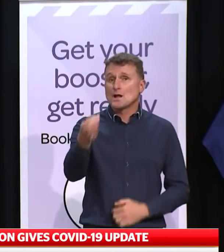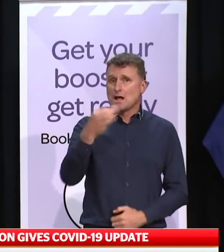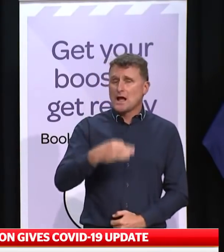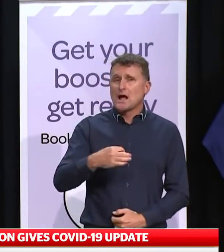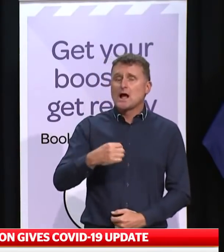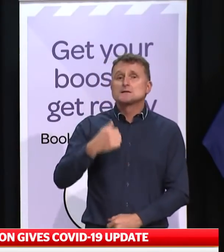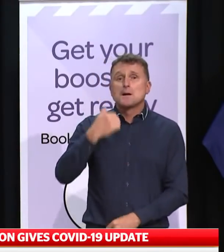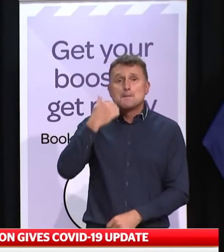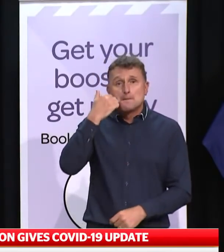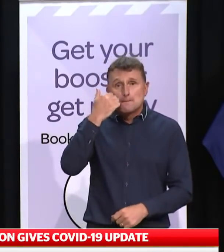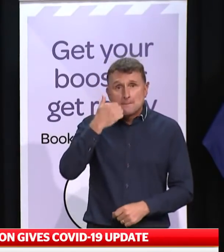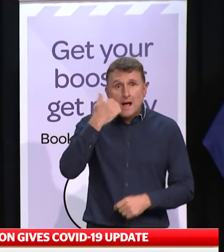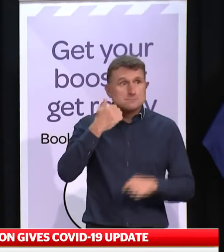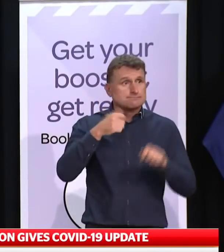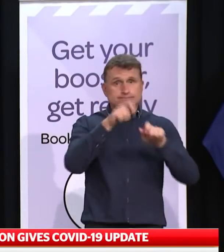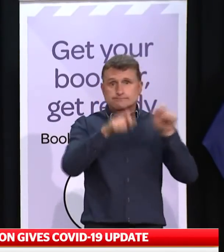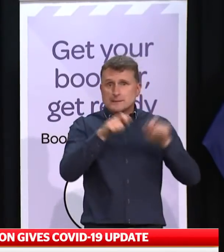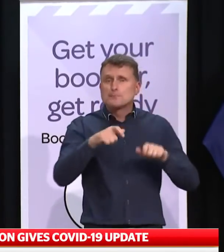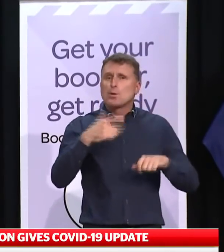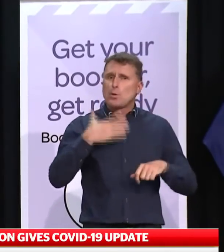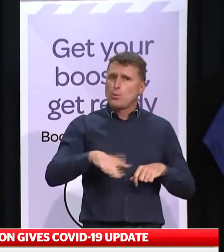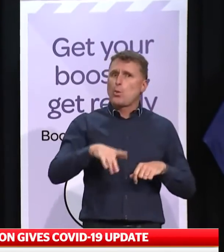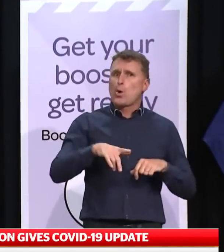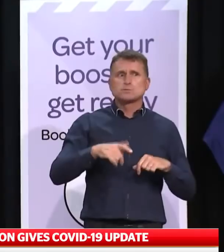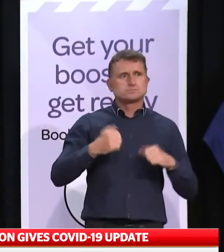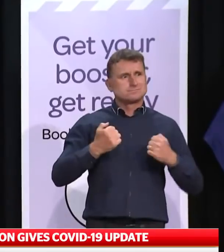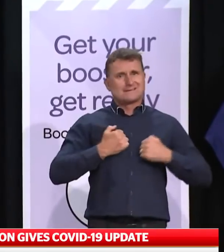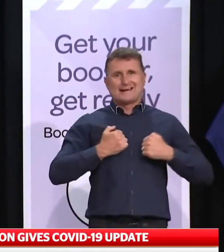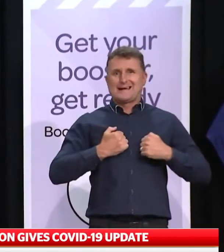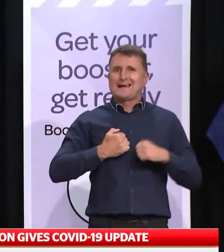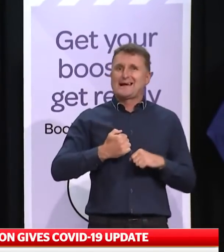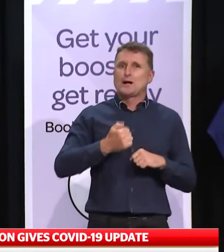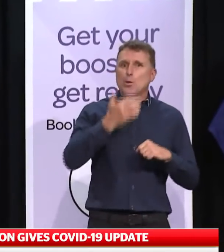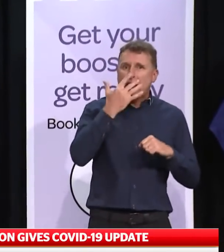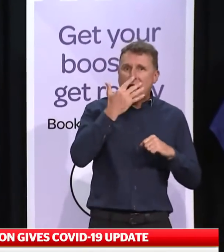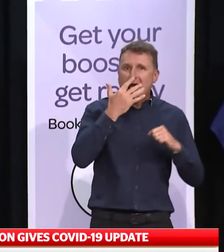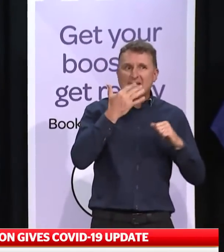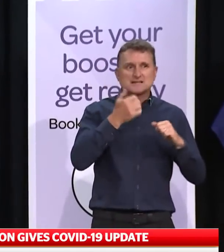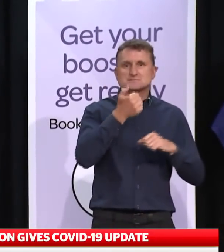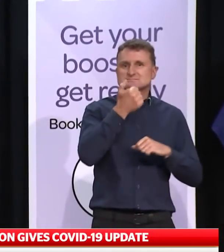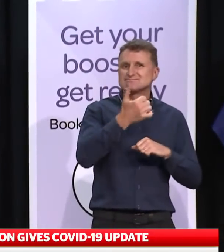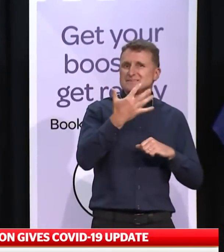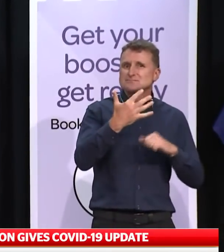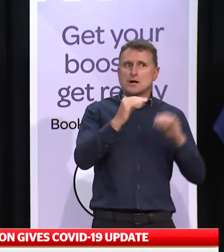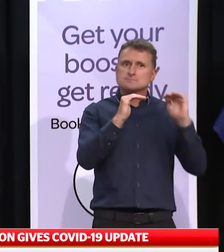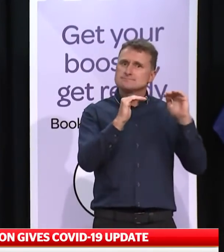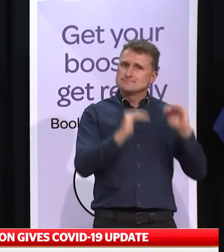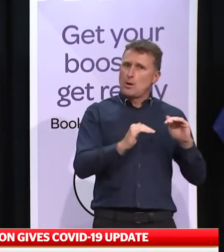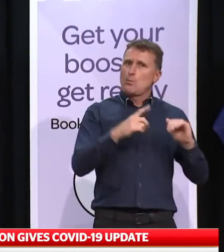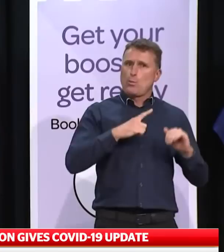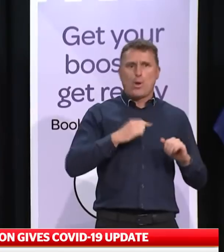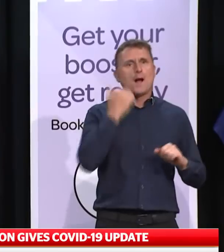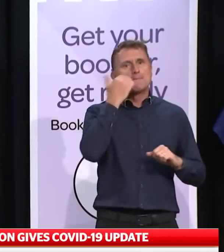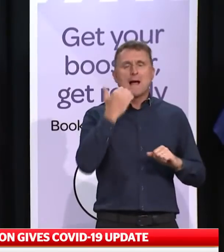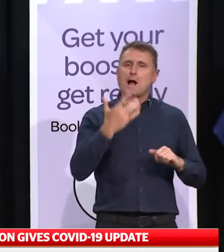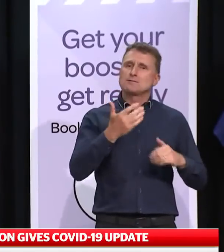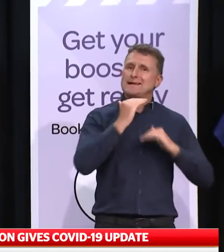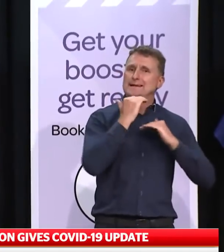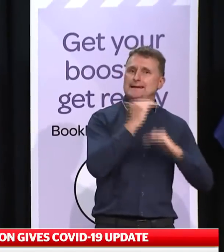age superannuation because of our lifespan. Has that been a point of discussion for the government? We haven't